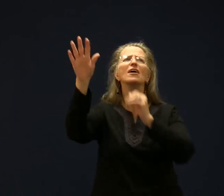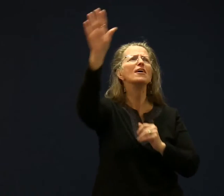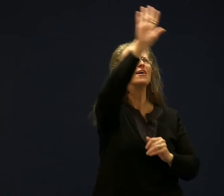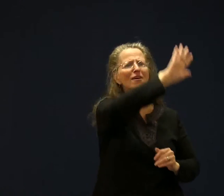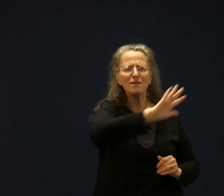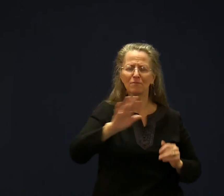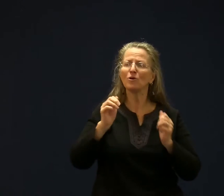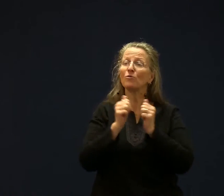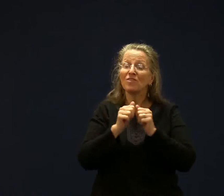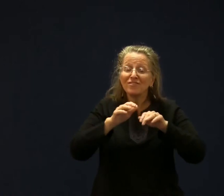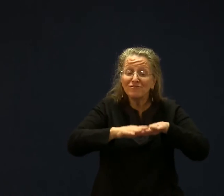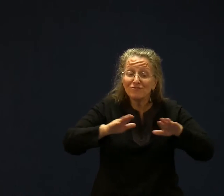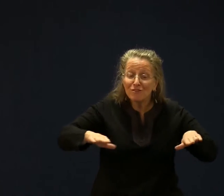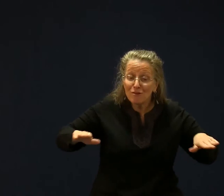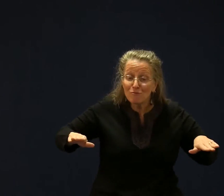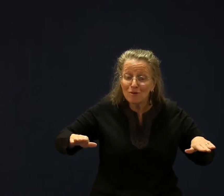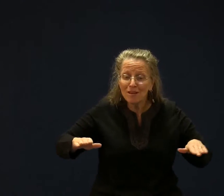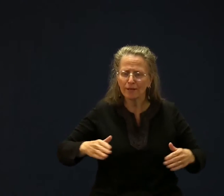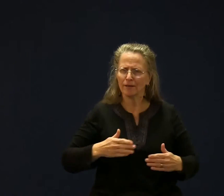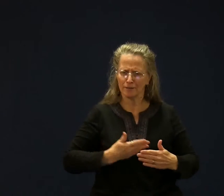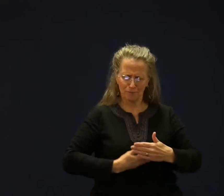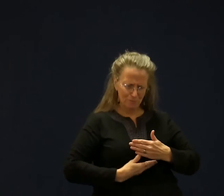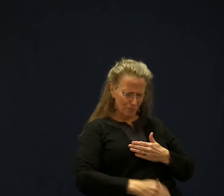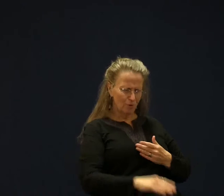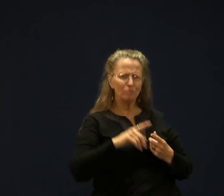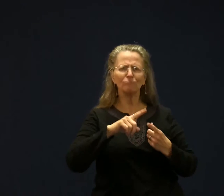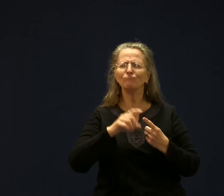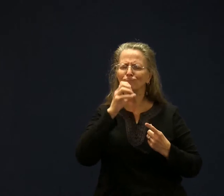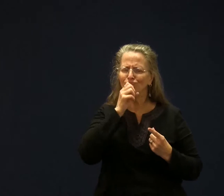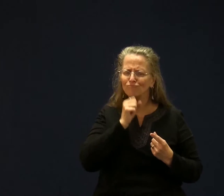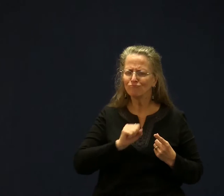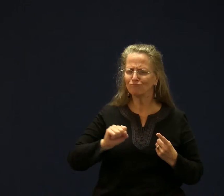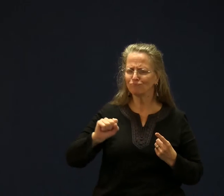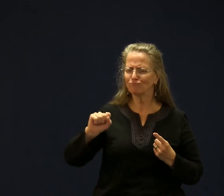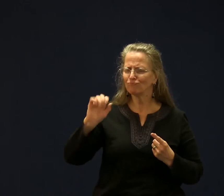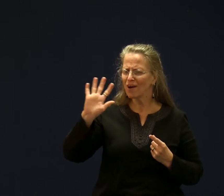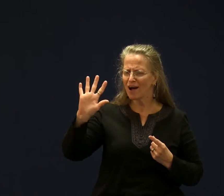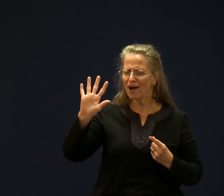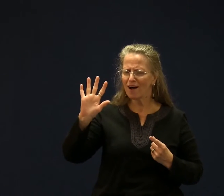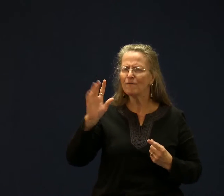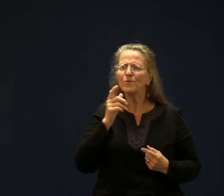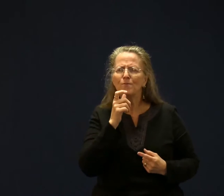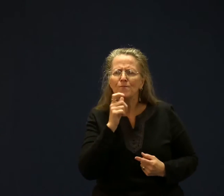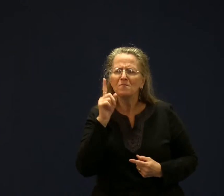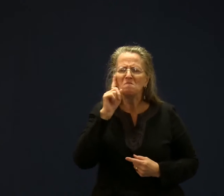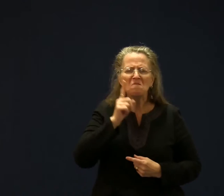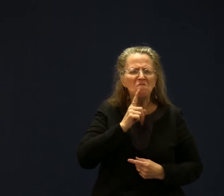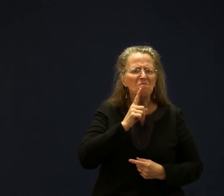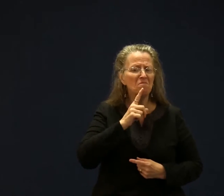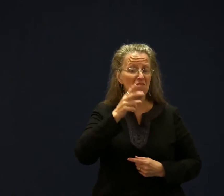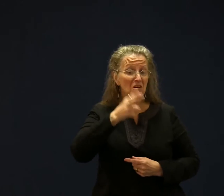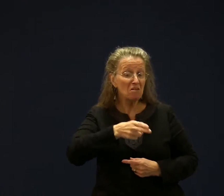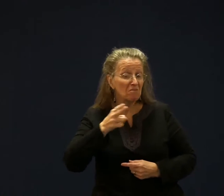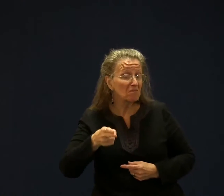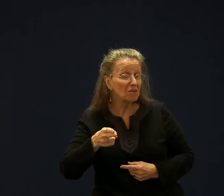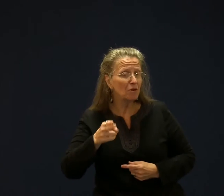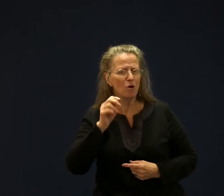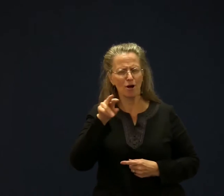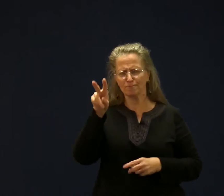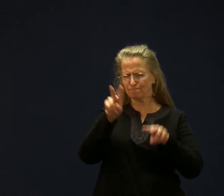program, provides services statewide to families with children birth through five